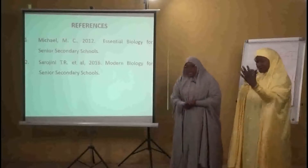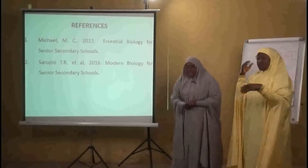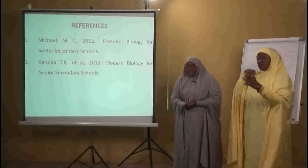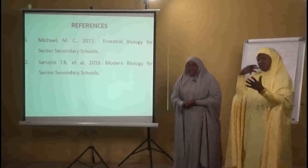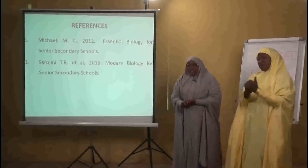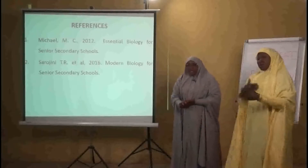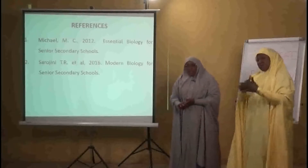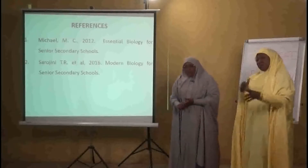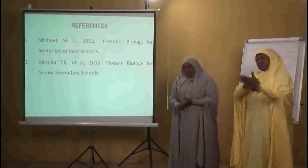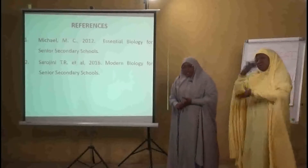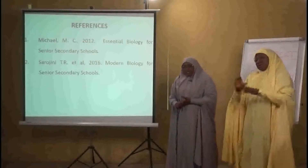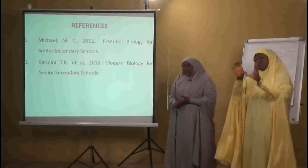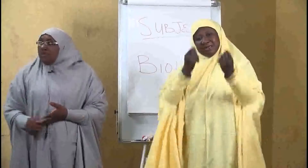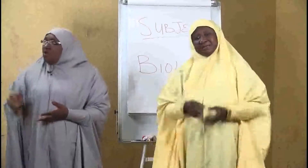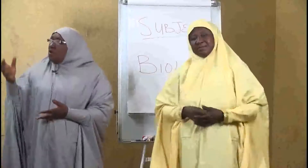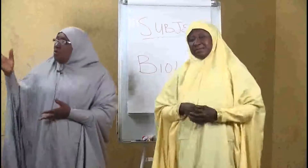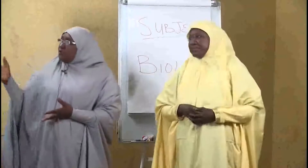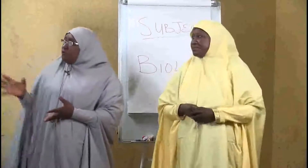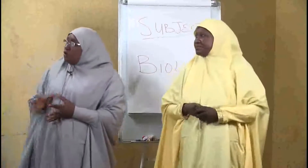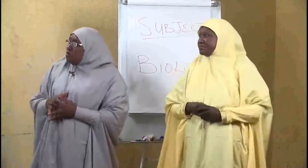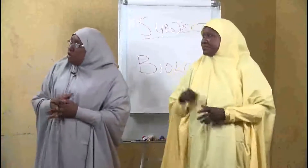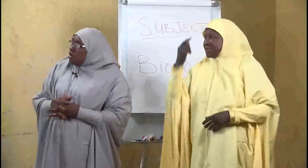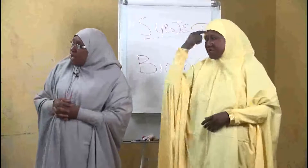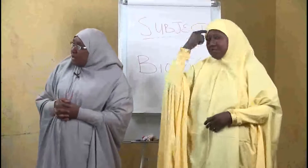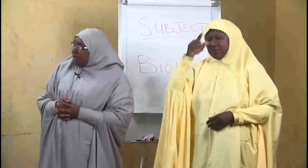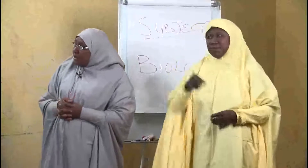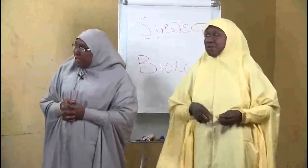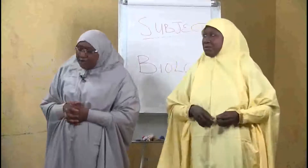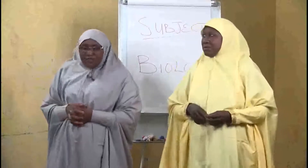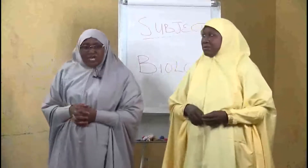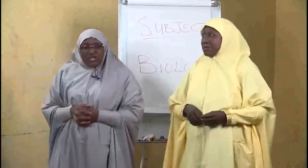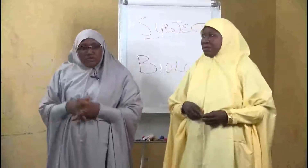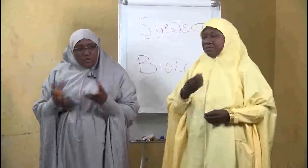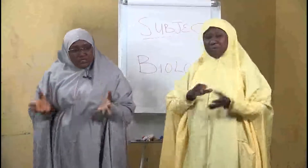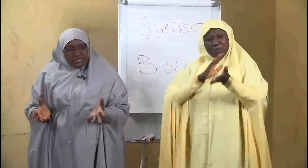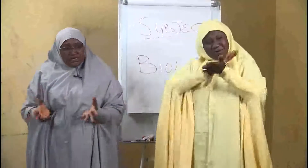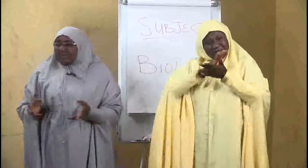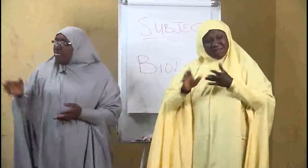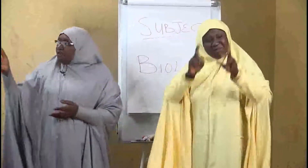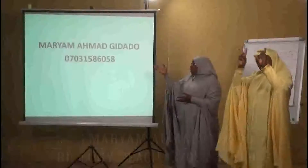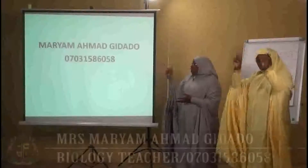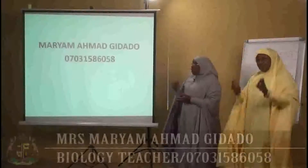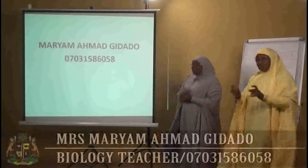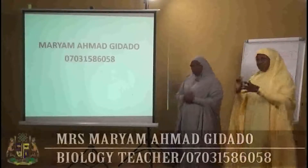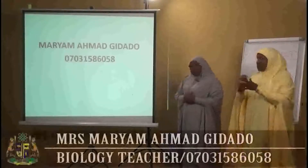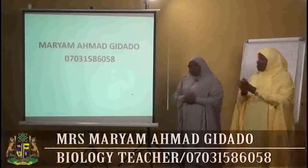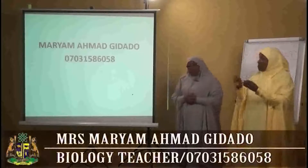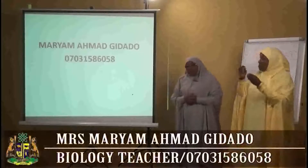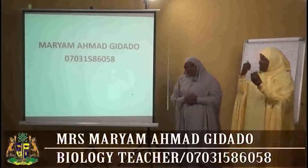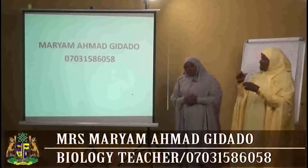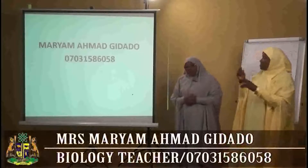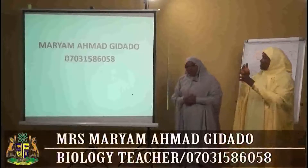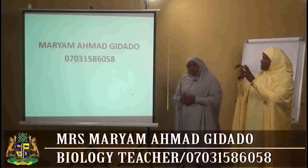there is anything you don't understand. But for more clarification, questions, you can call this number